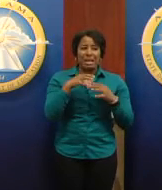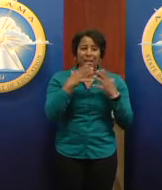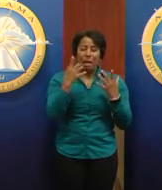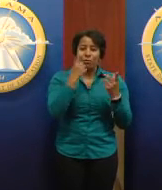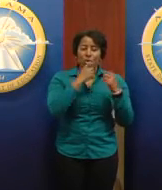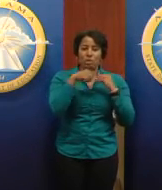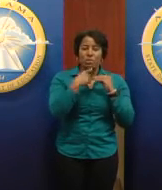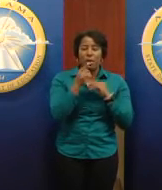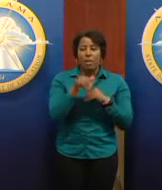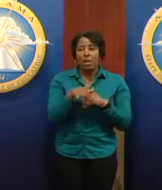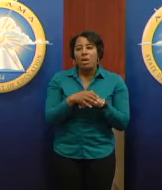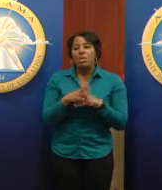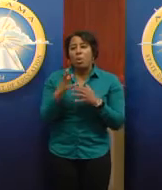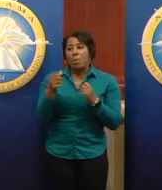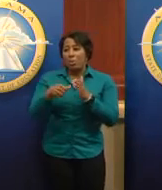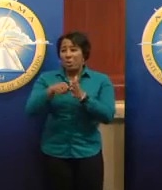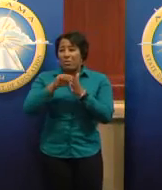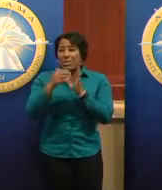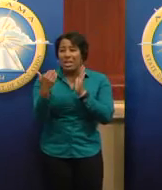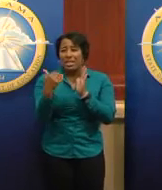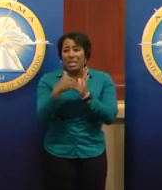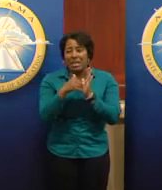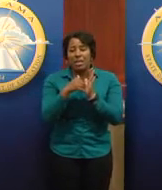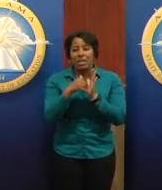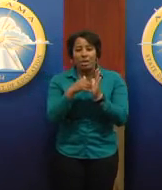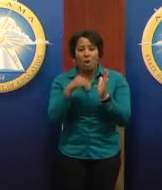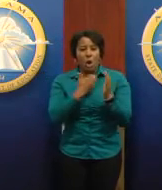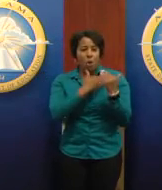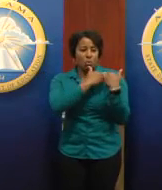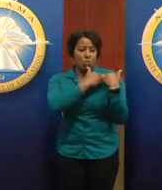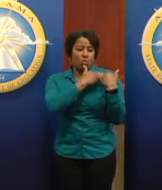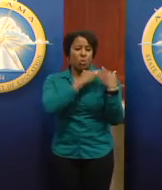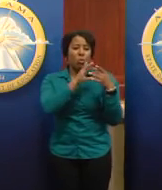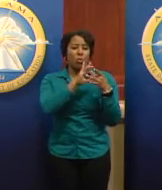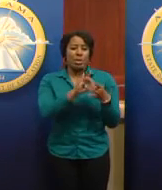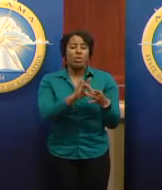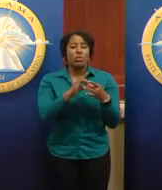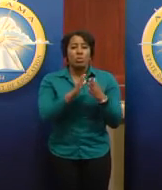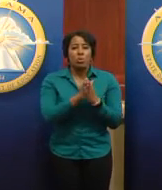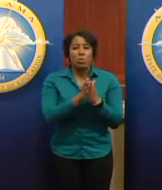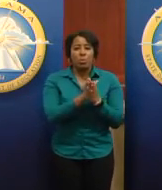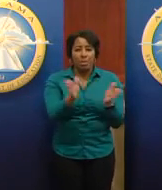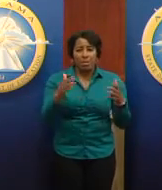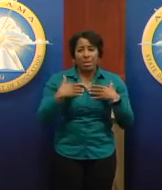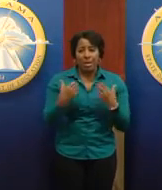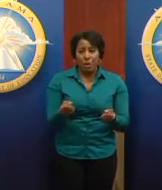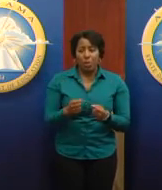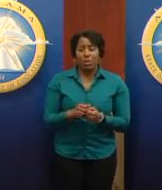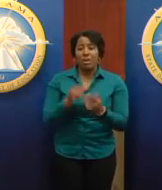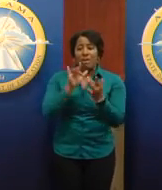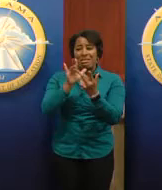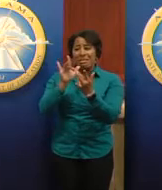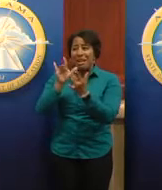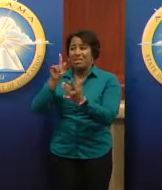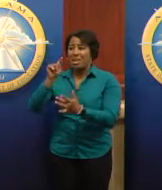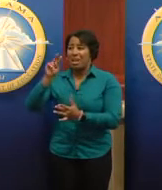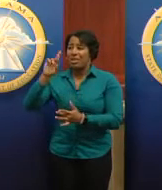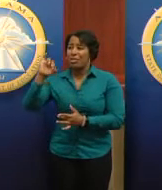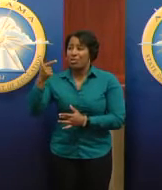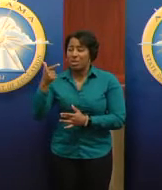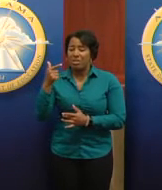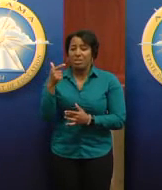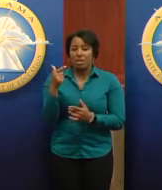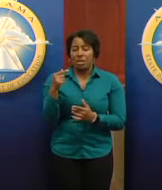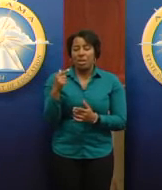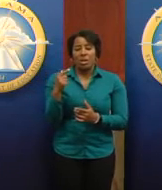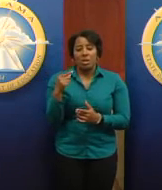to reemphasize the role of public health in contact tracing. Contact tracing is a process that public health has